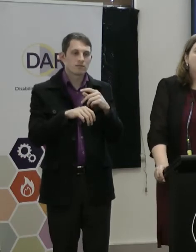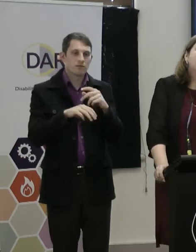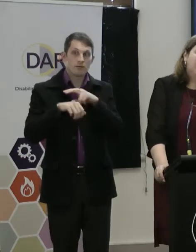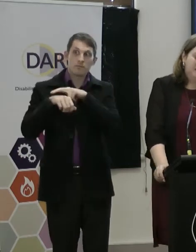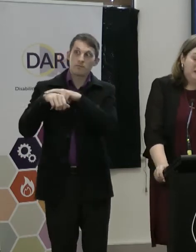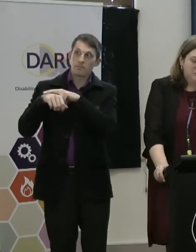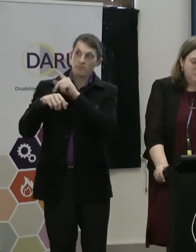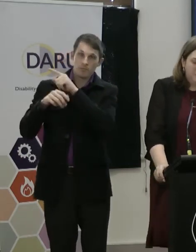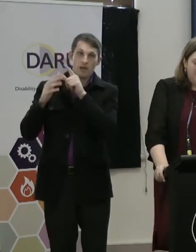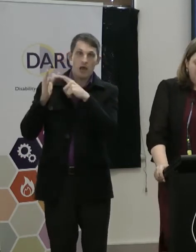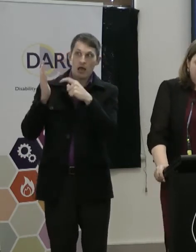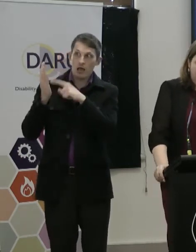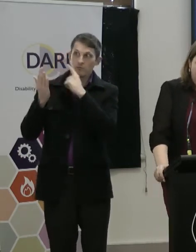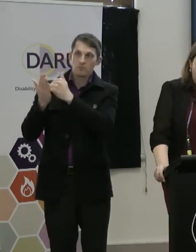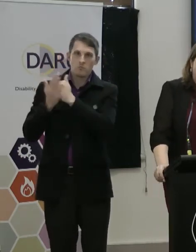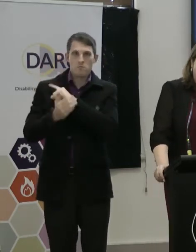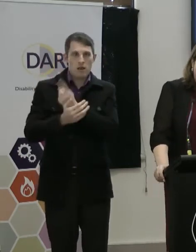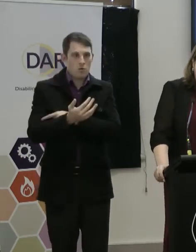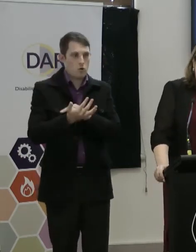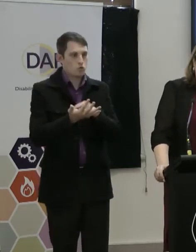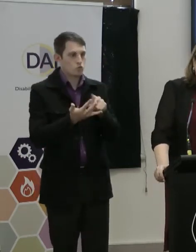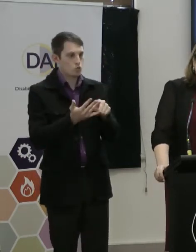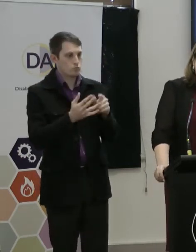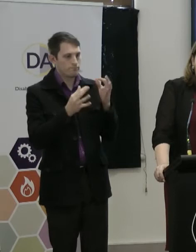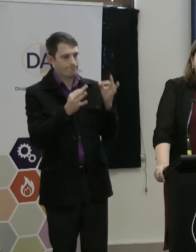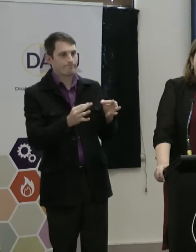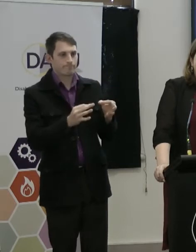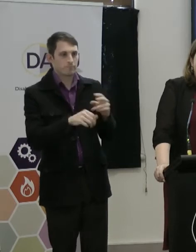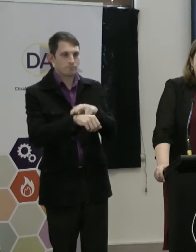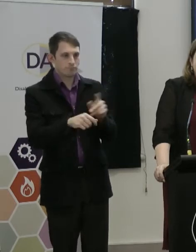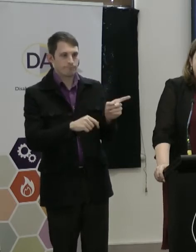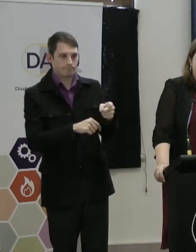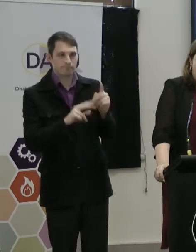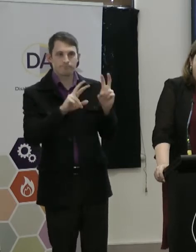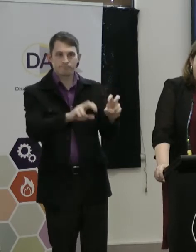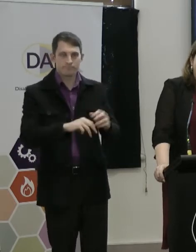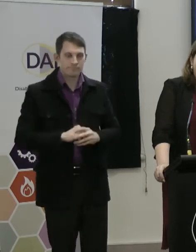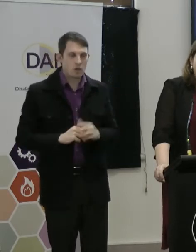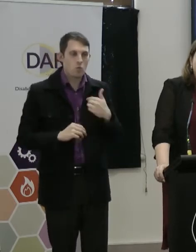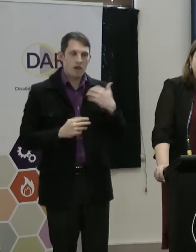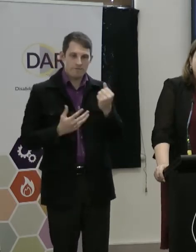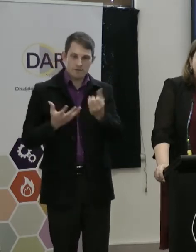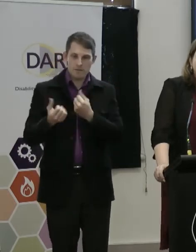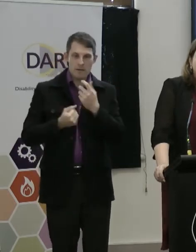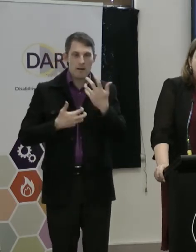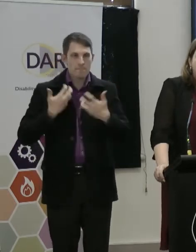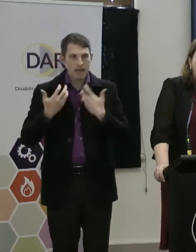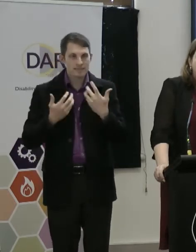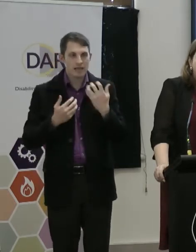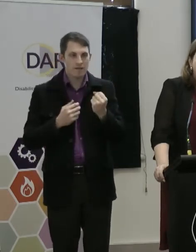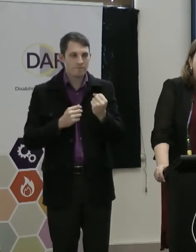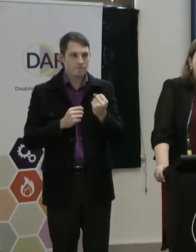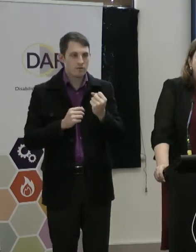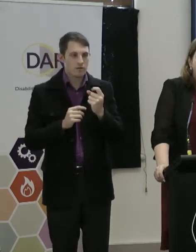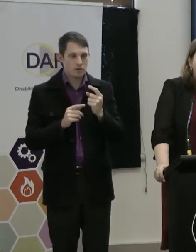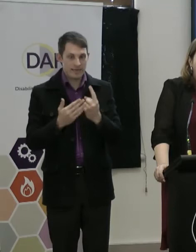as well. And again, I'll talk about those a bit later on. So we've got complaints, we've got reportable incidents. So where an